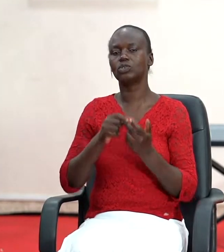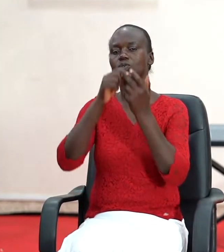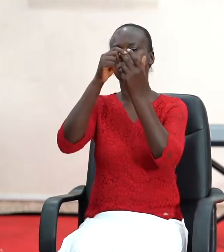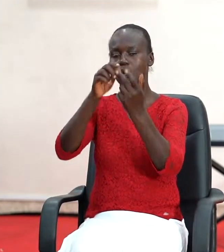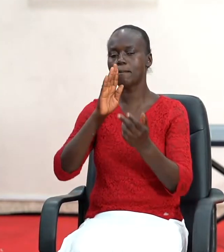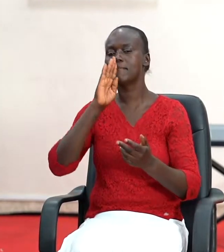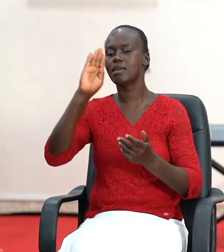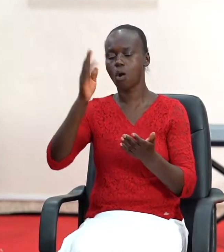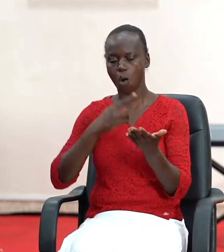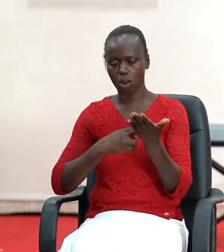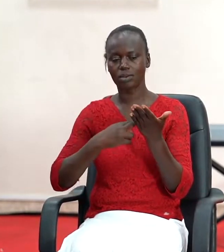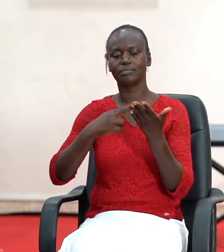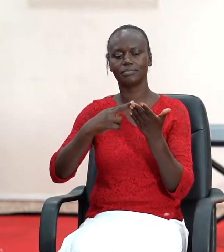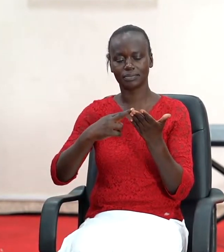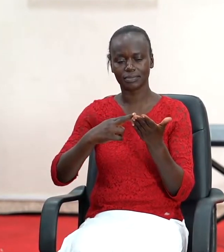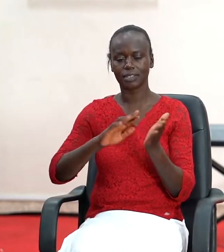holy,